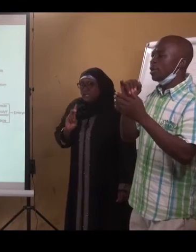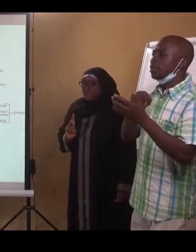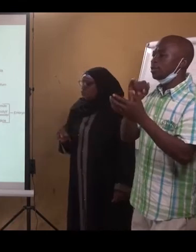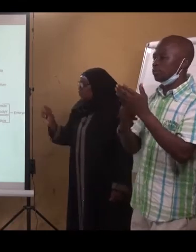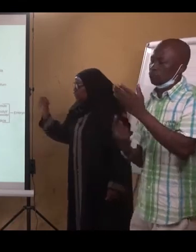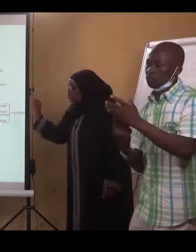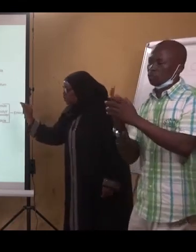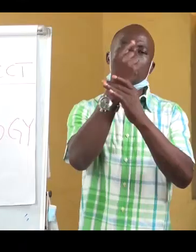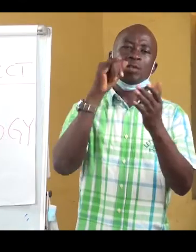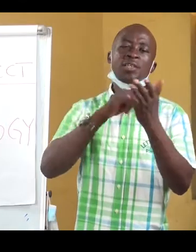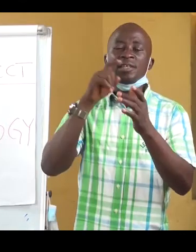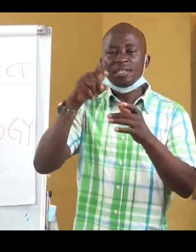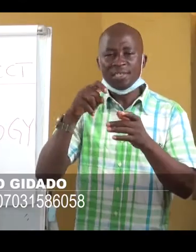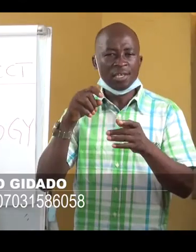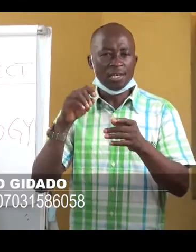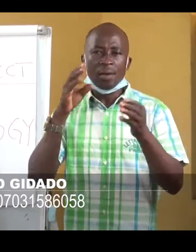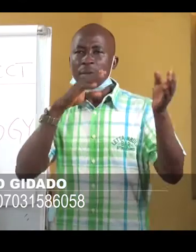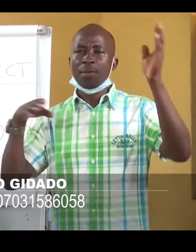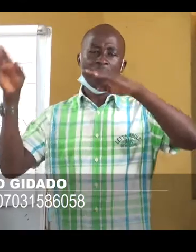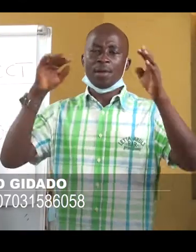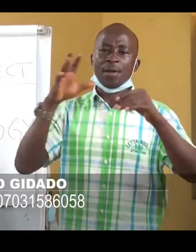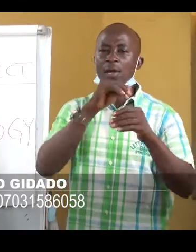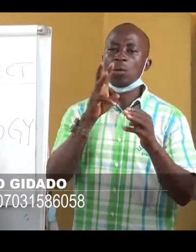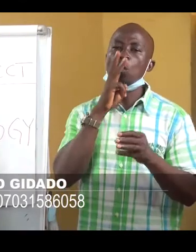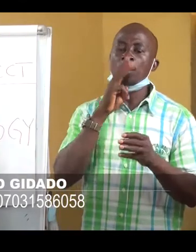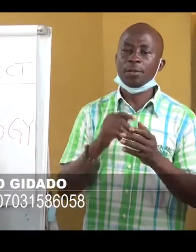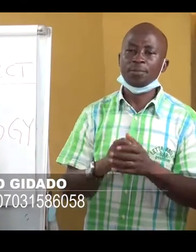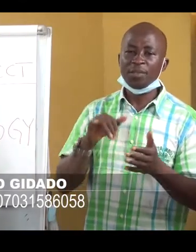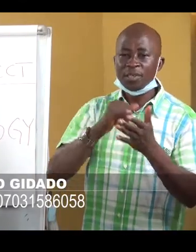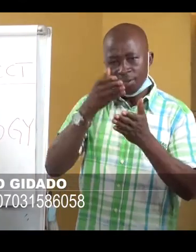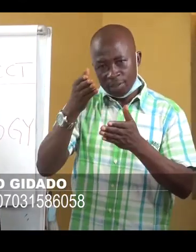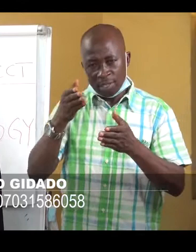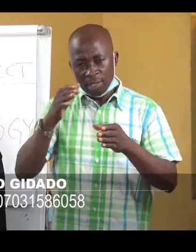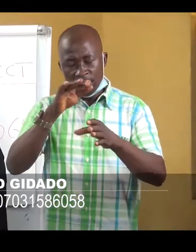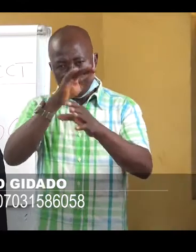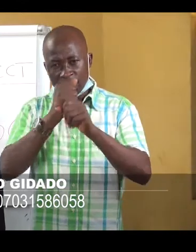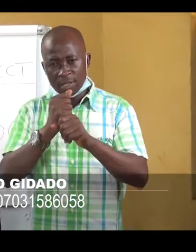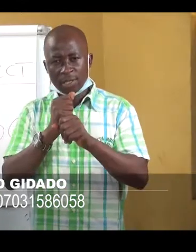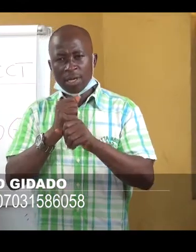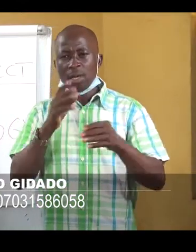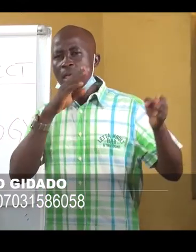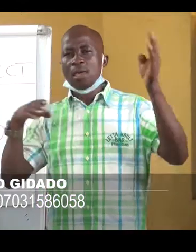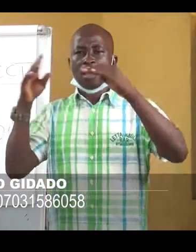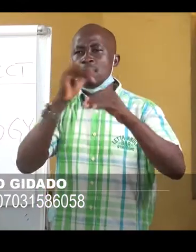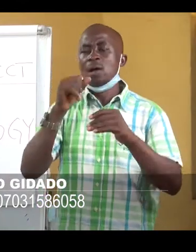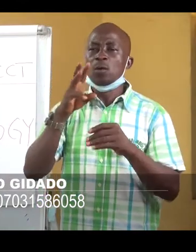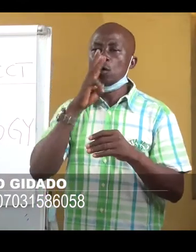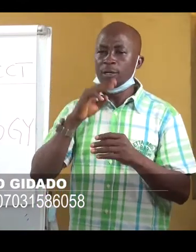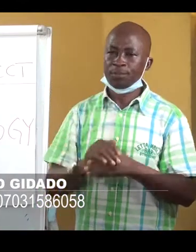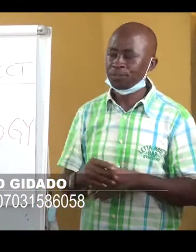So it is through the micropyle that the seed receives air and water. Then we have the embryo. Let me give you an example. I